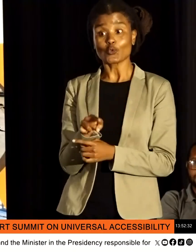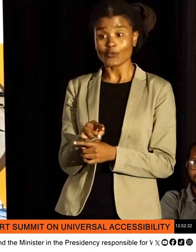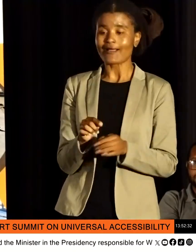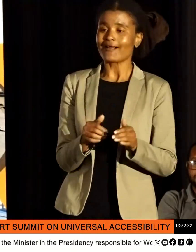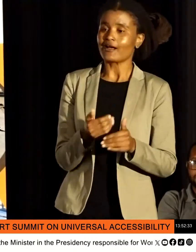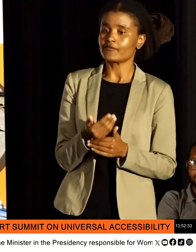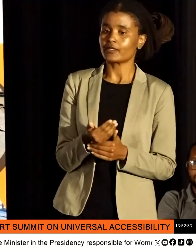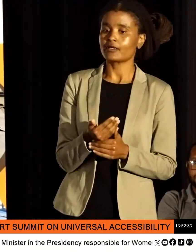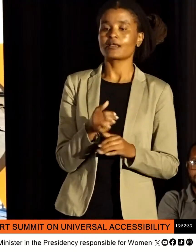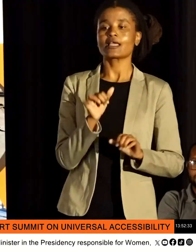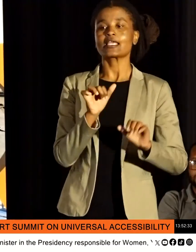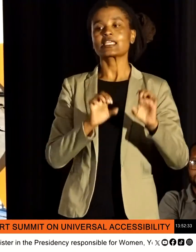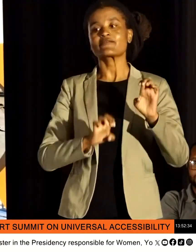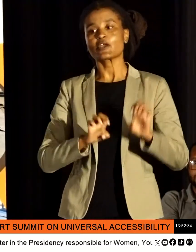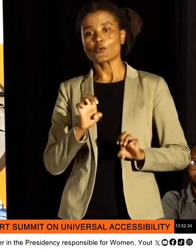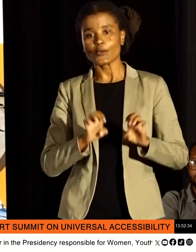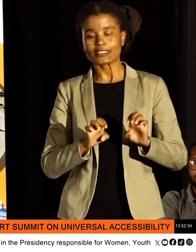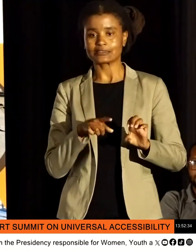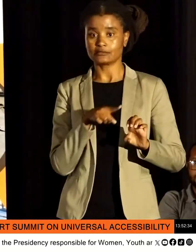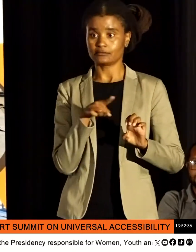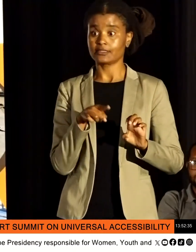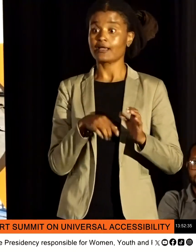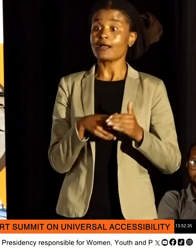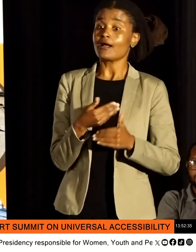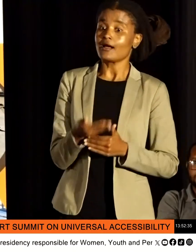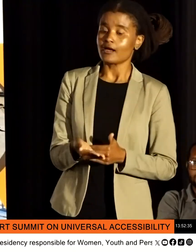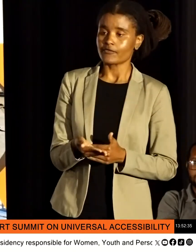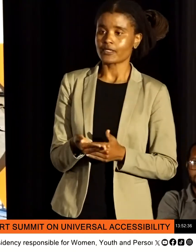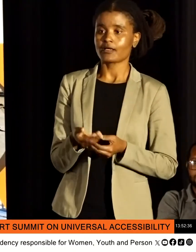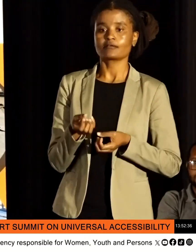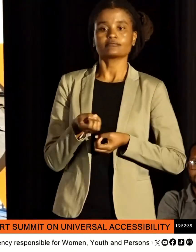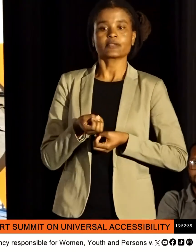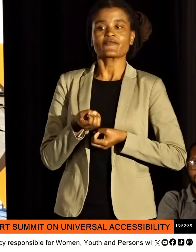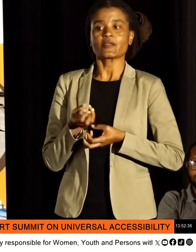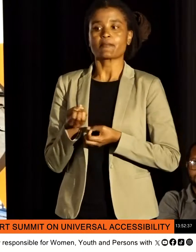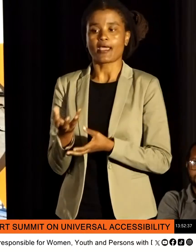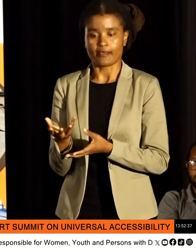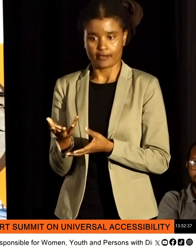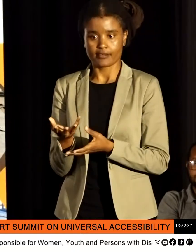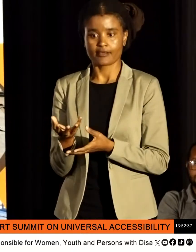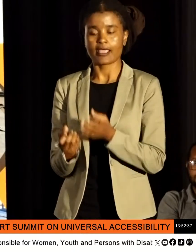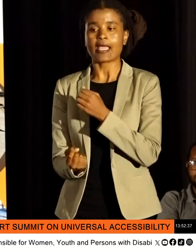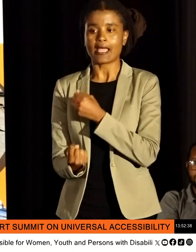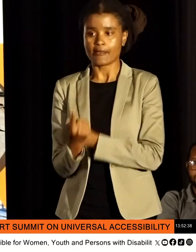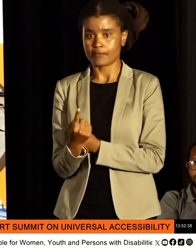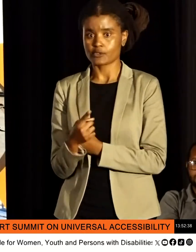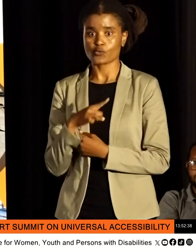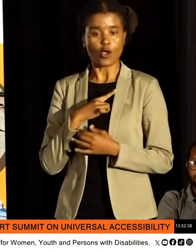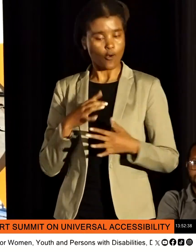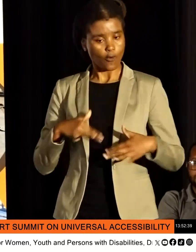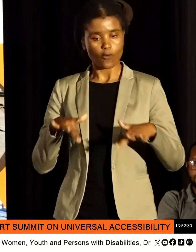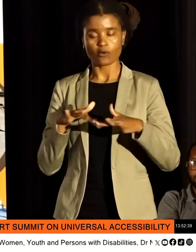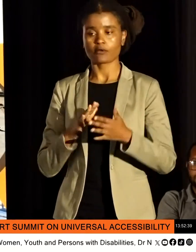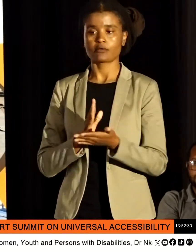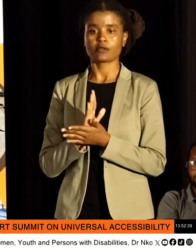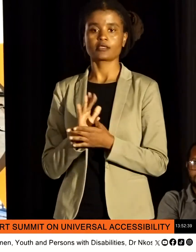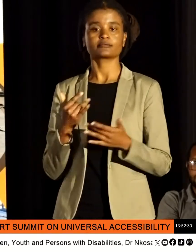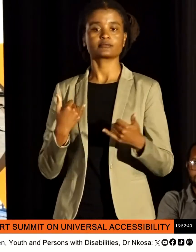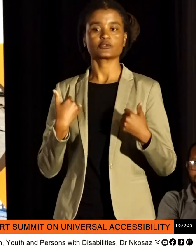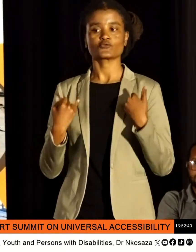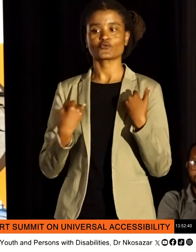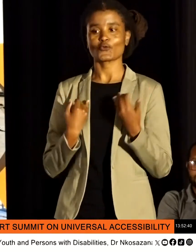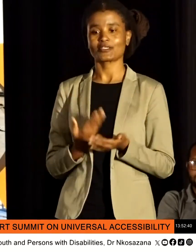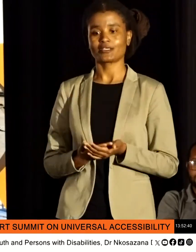happens, reporting and feedback happens so that we can all enjoy our rights. Such legislation is not just a